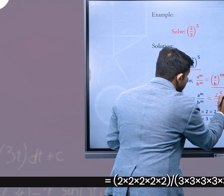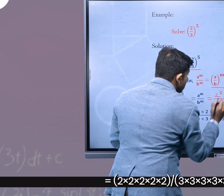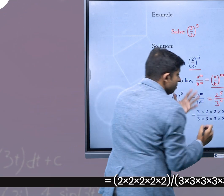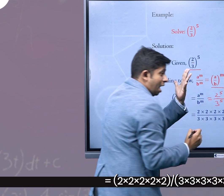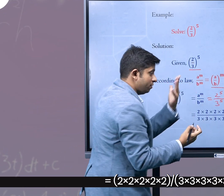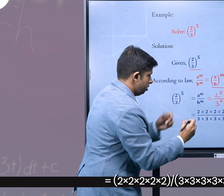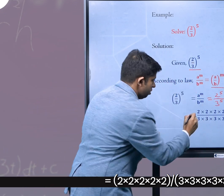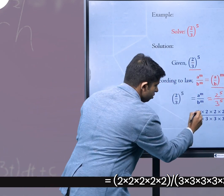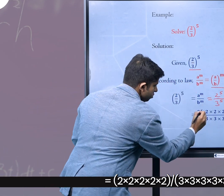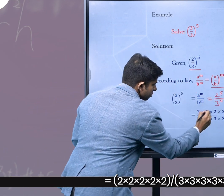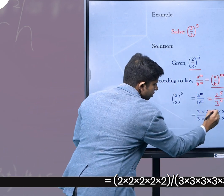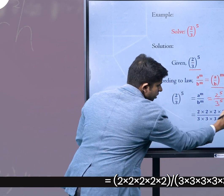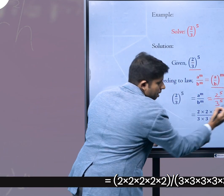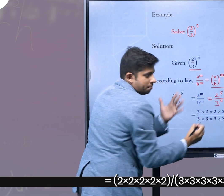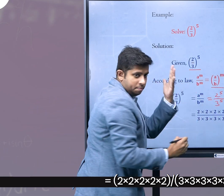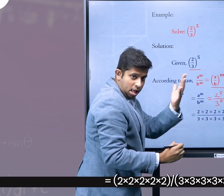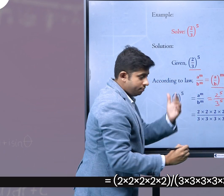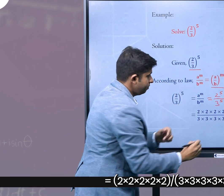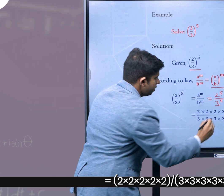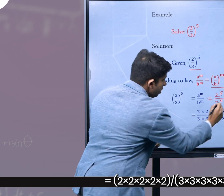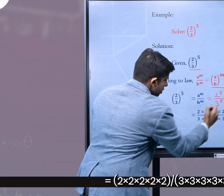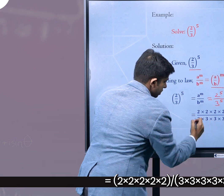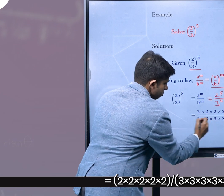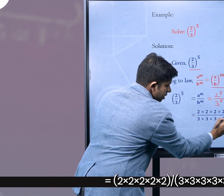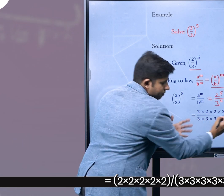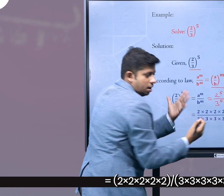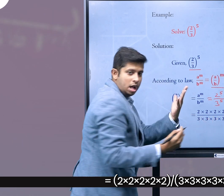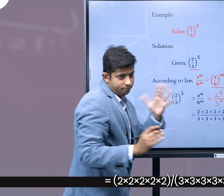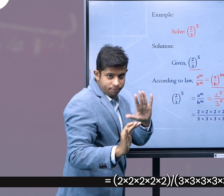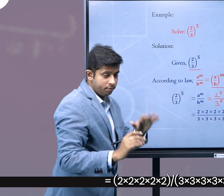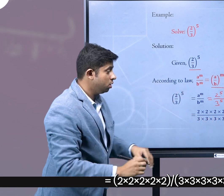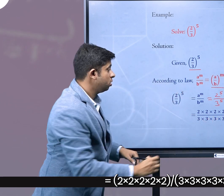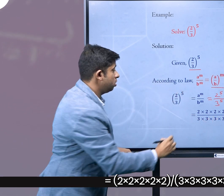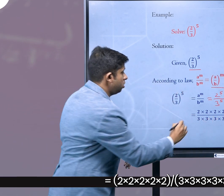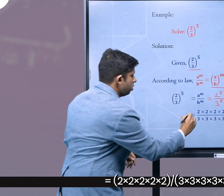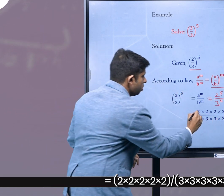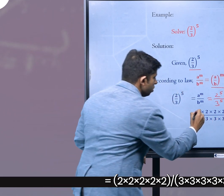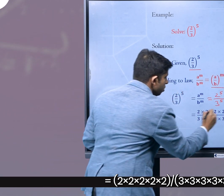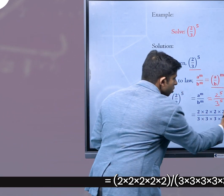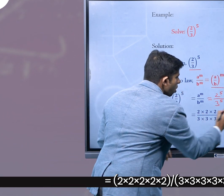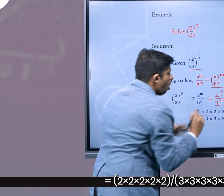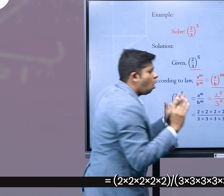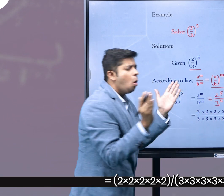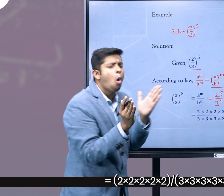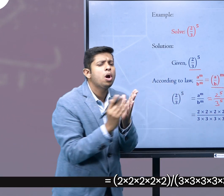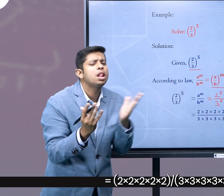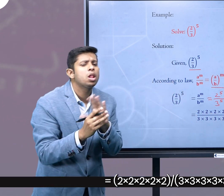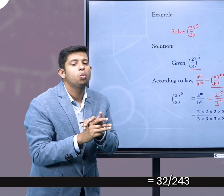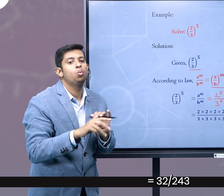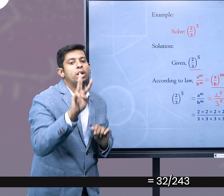This is equal to 2 into 2 into 2 into 2 into 2 by 3 into 3 into 3 into 3 into 3, which is equal